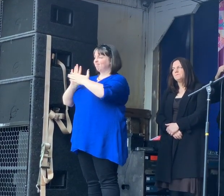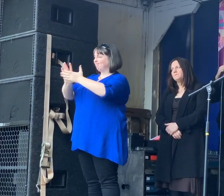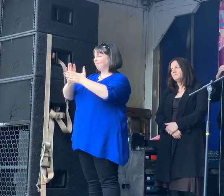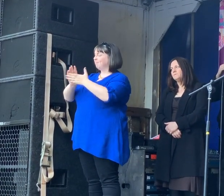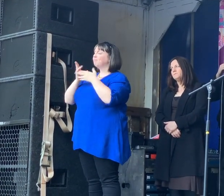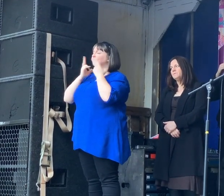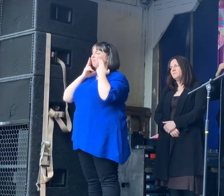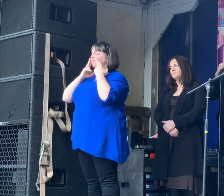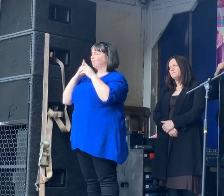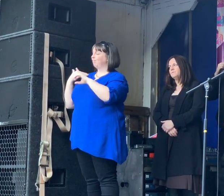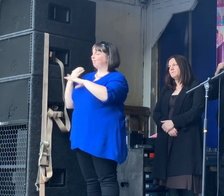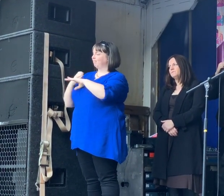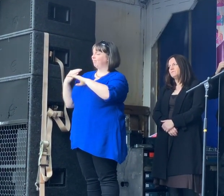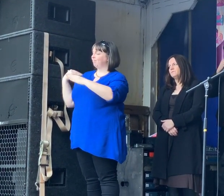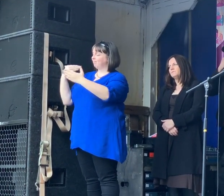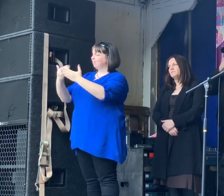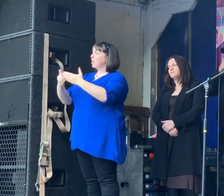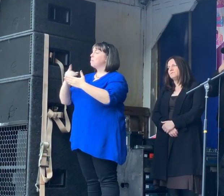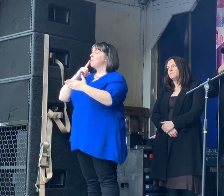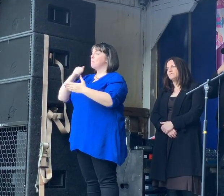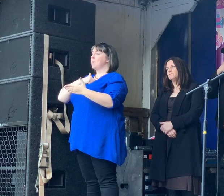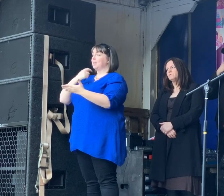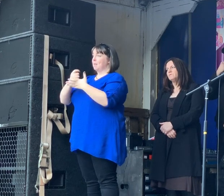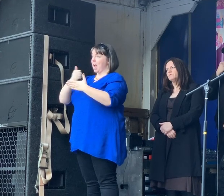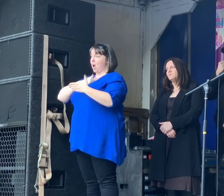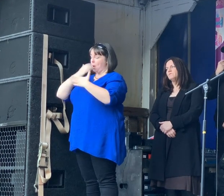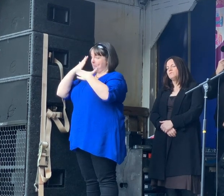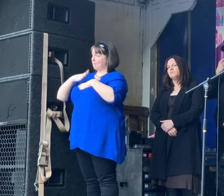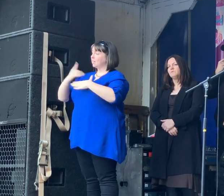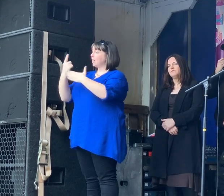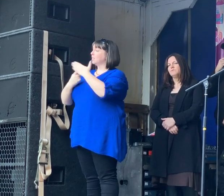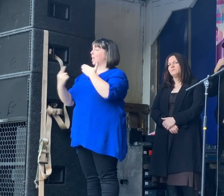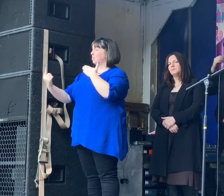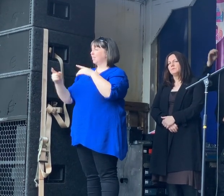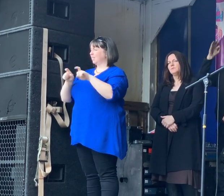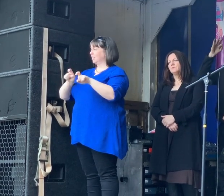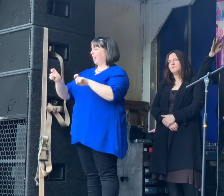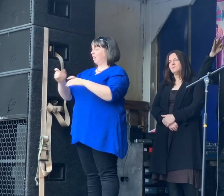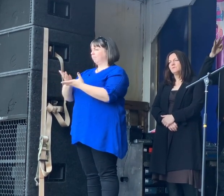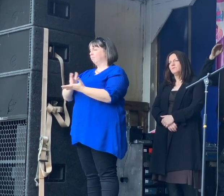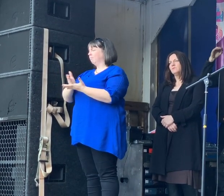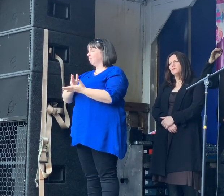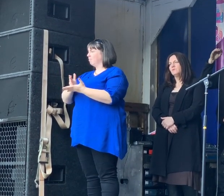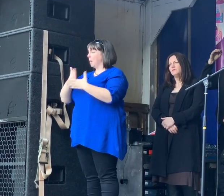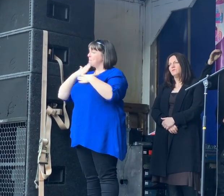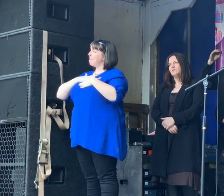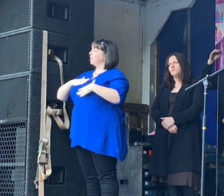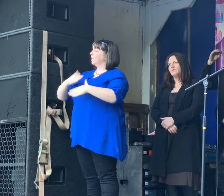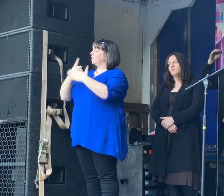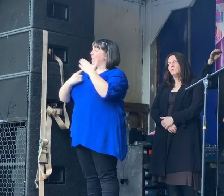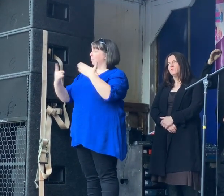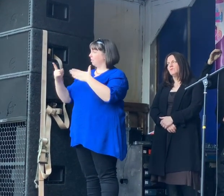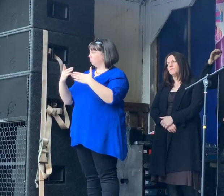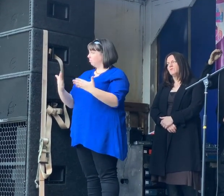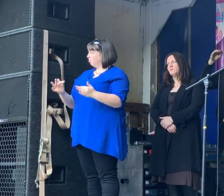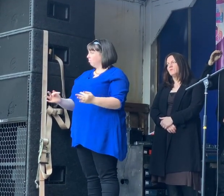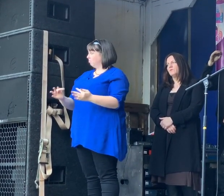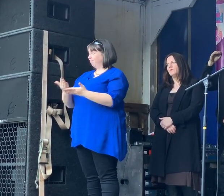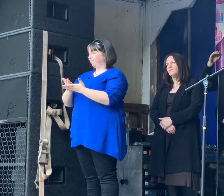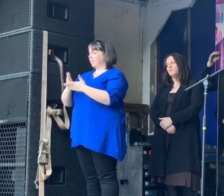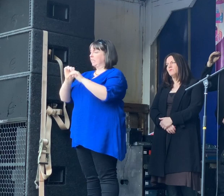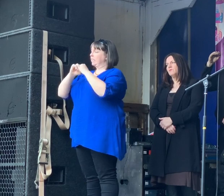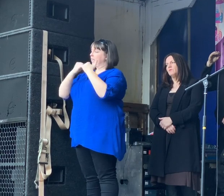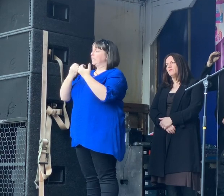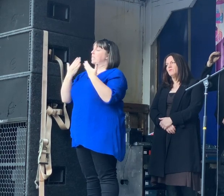we are at a time when our bodily autonomy is still in question. Our society only now seems to begin